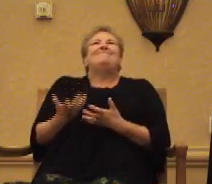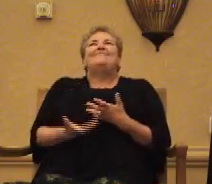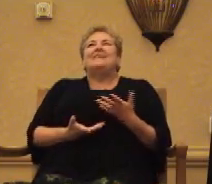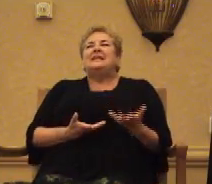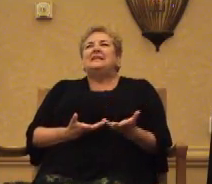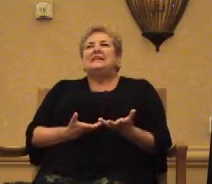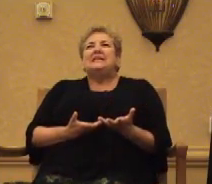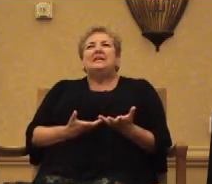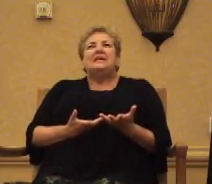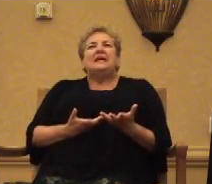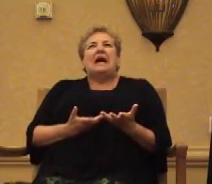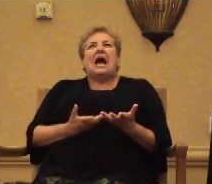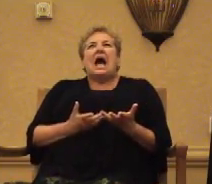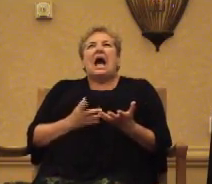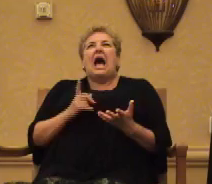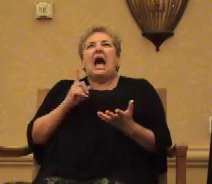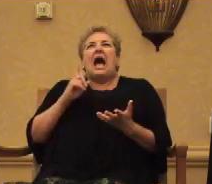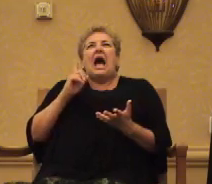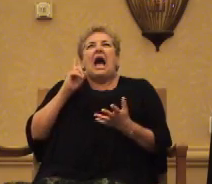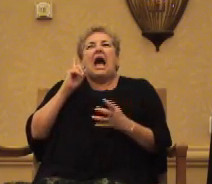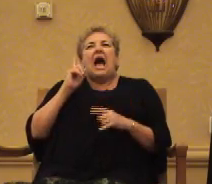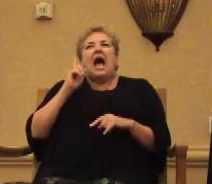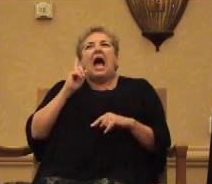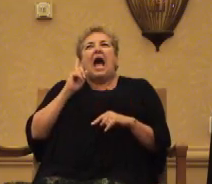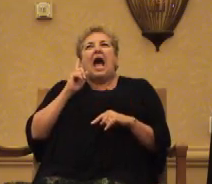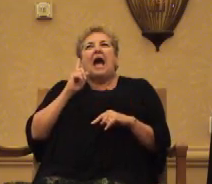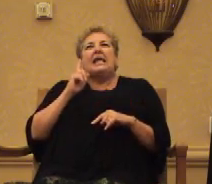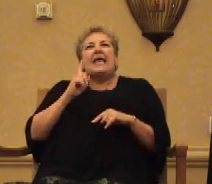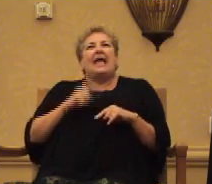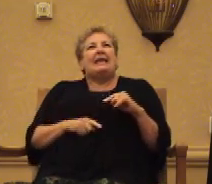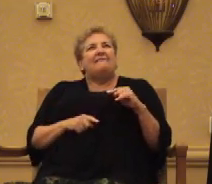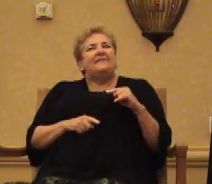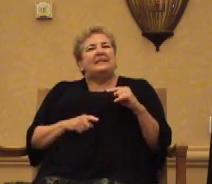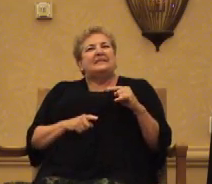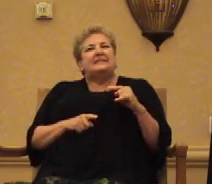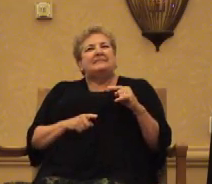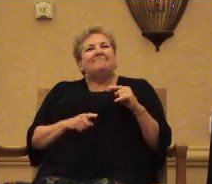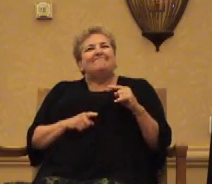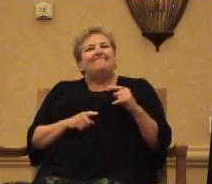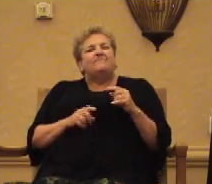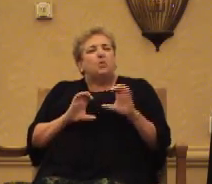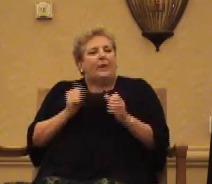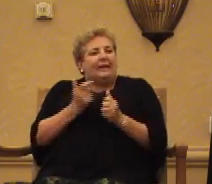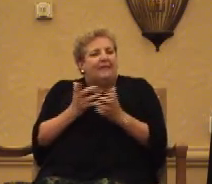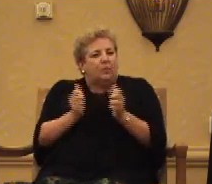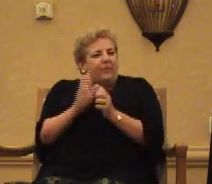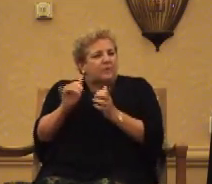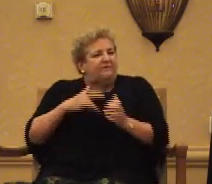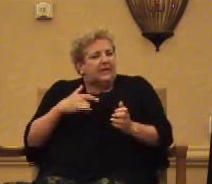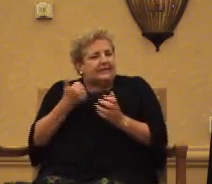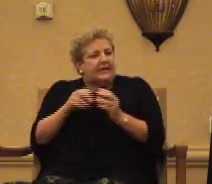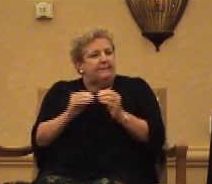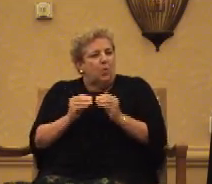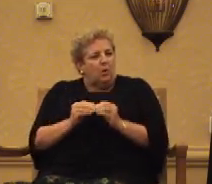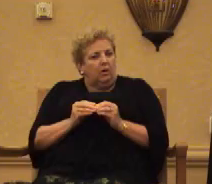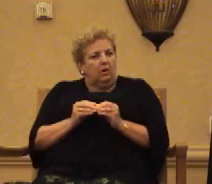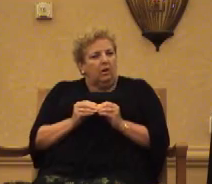I can't even submerge the feelings anymore with alcohol. All I can get is oblivion. And I